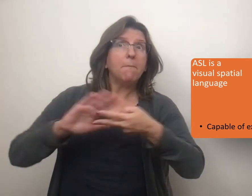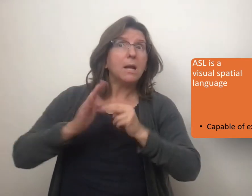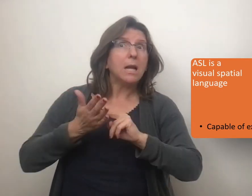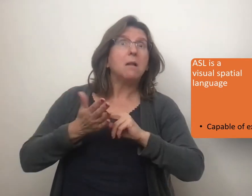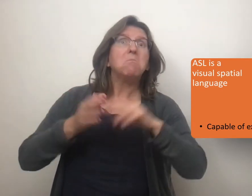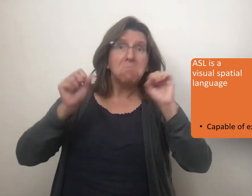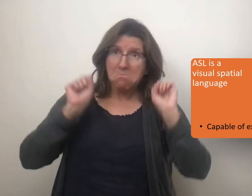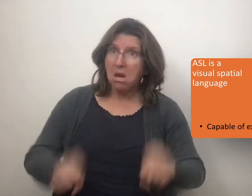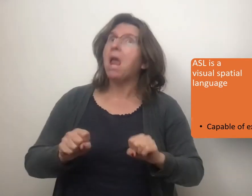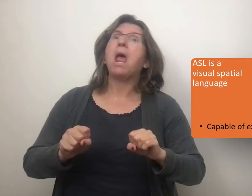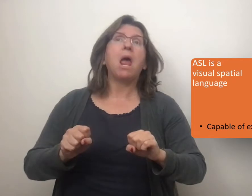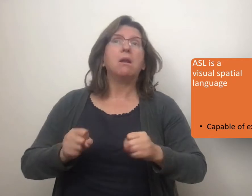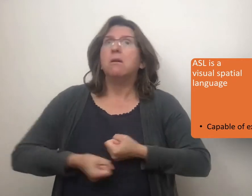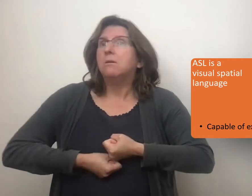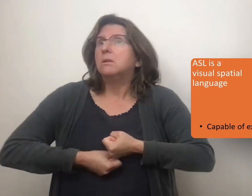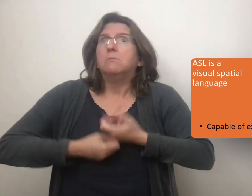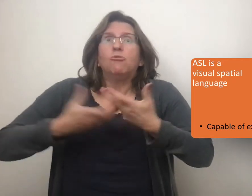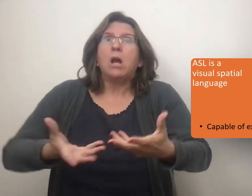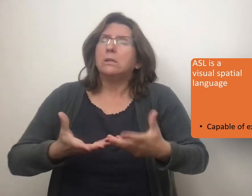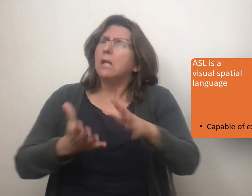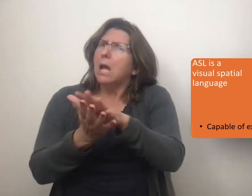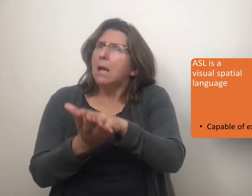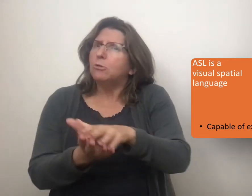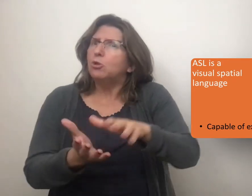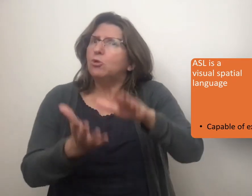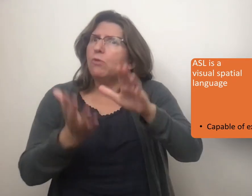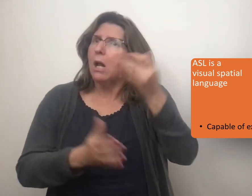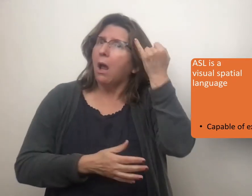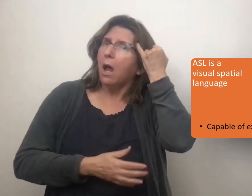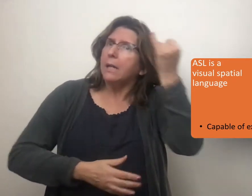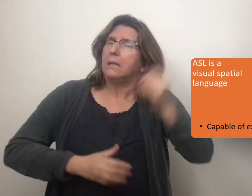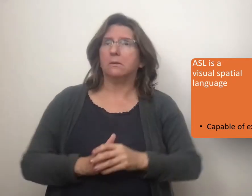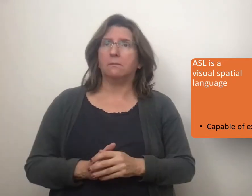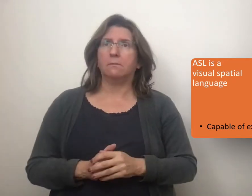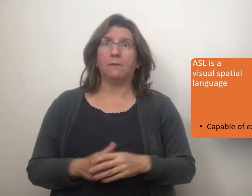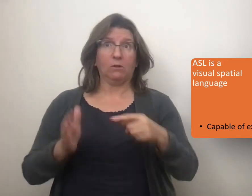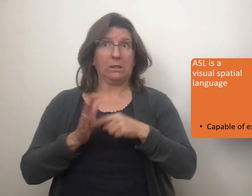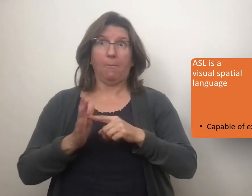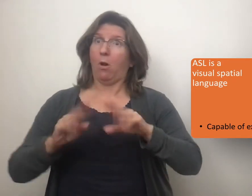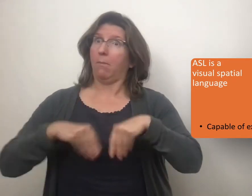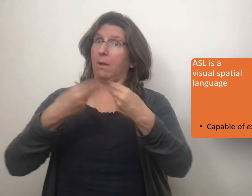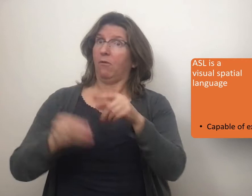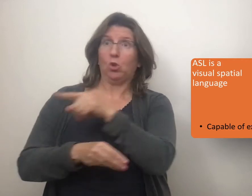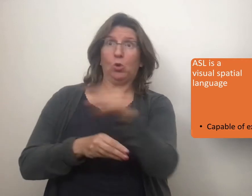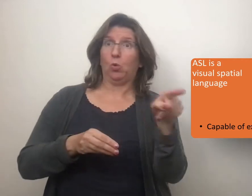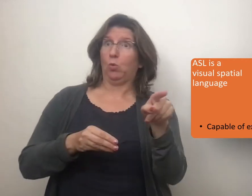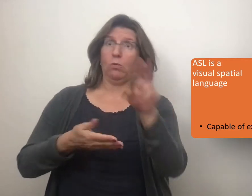As a visual spatial language, it is perfectly compatible with expressing abstract